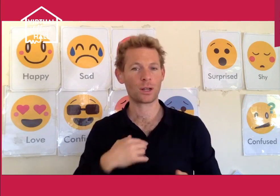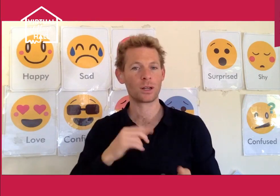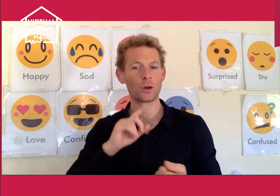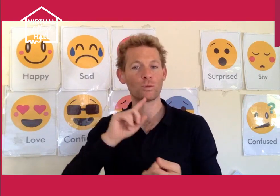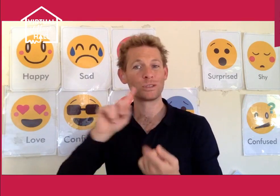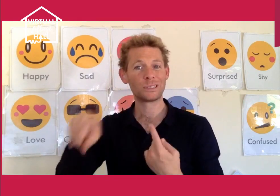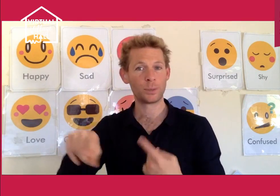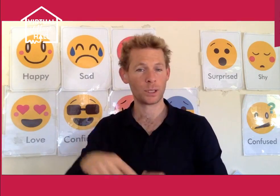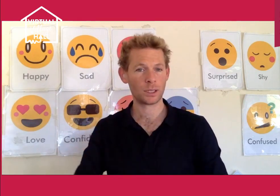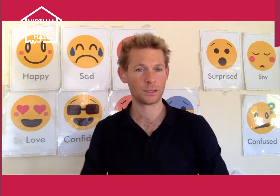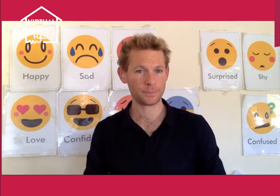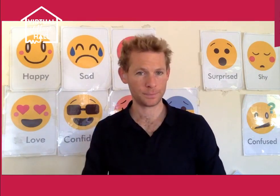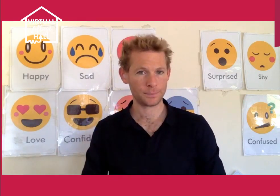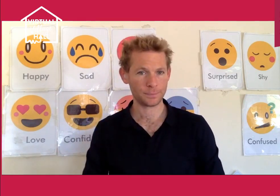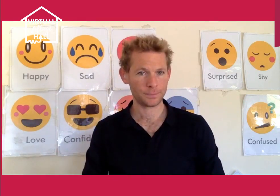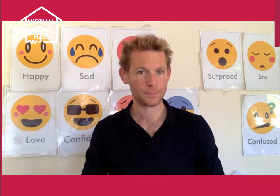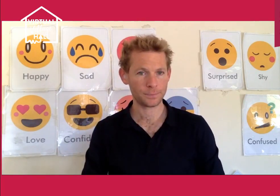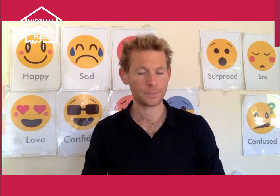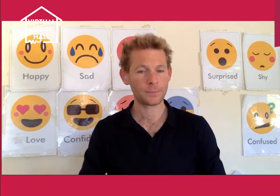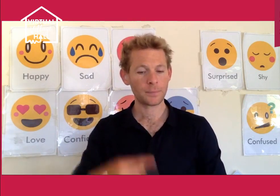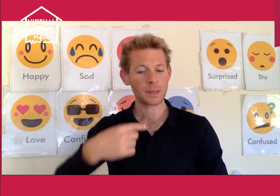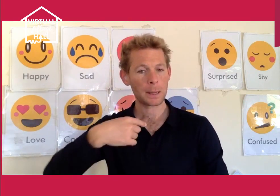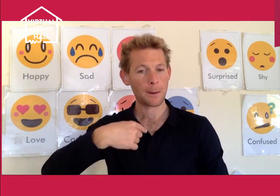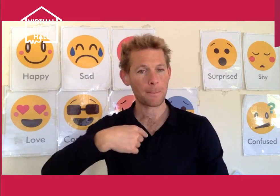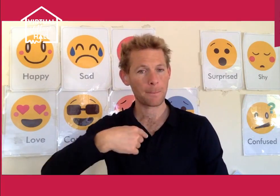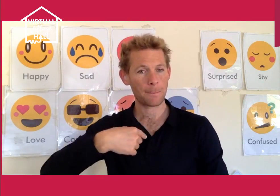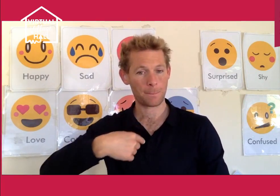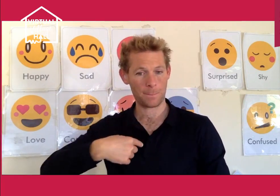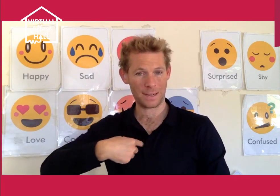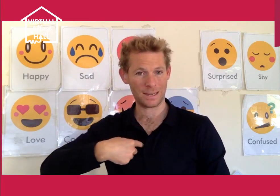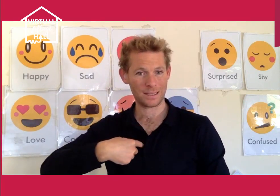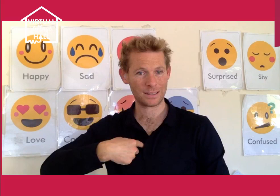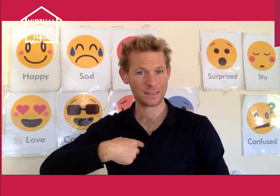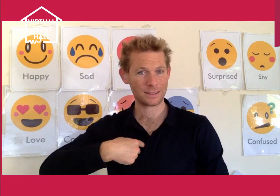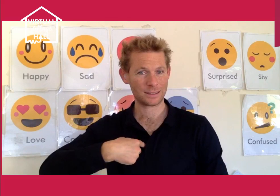Okay. So now I'll show you how to respond. My